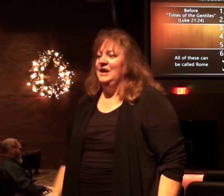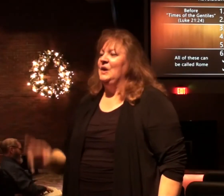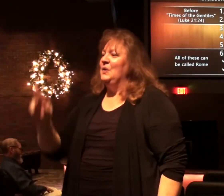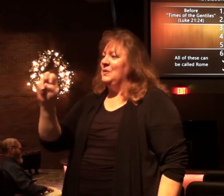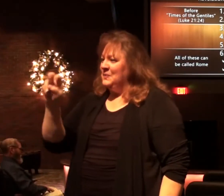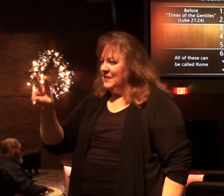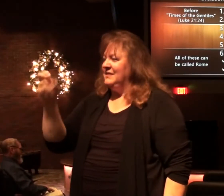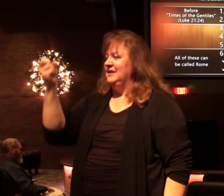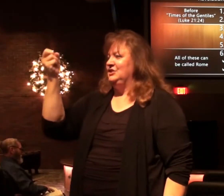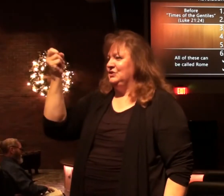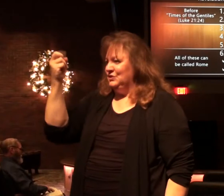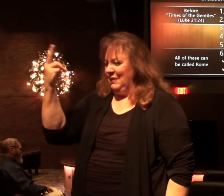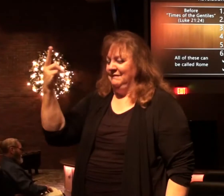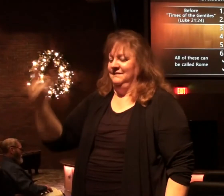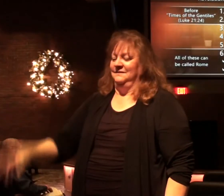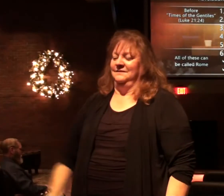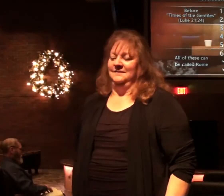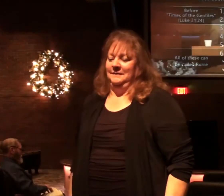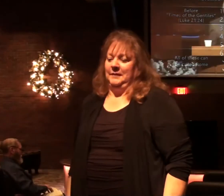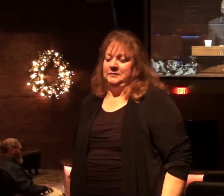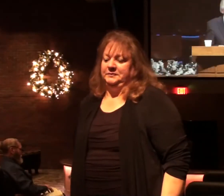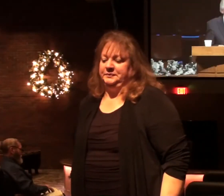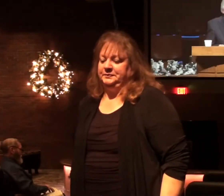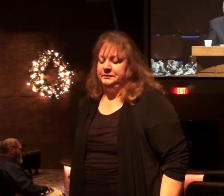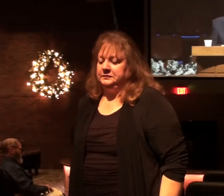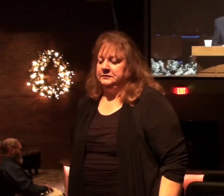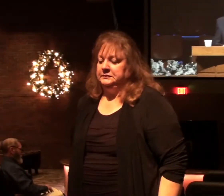Revelation chapter 12.